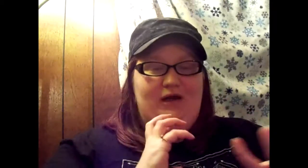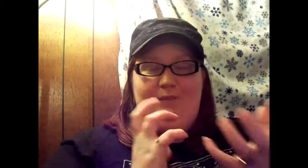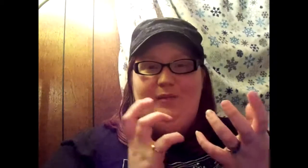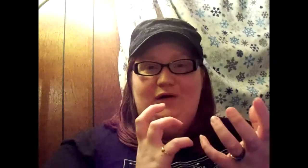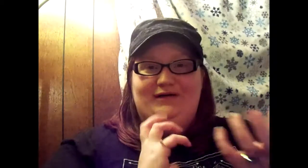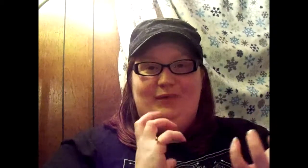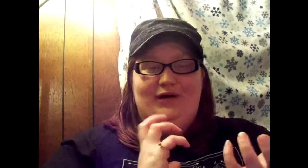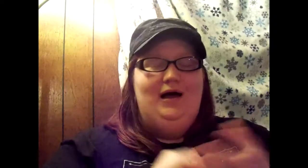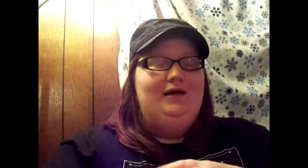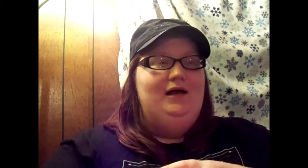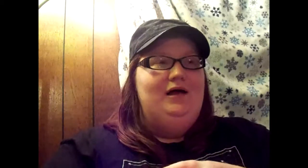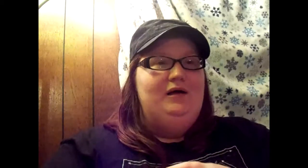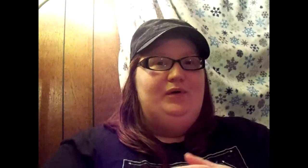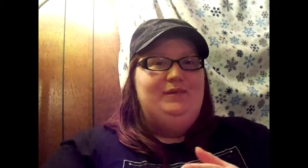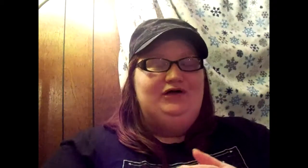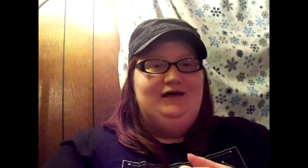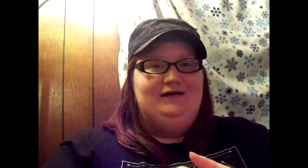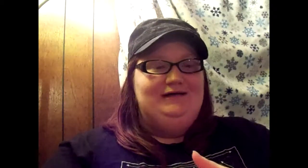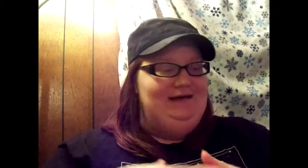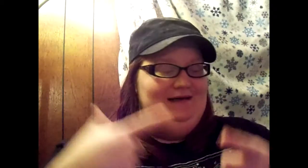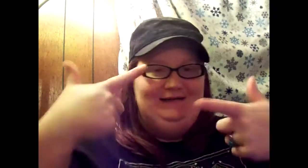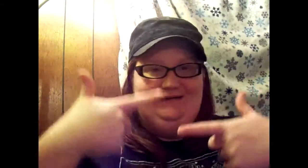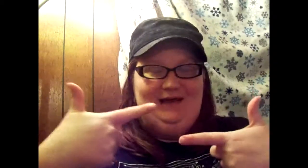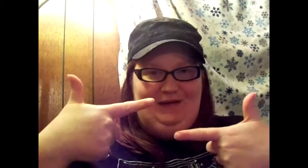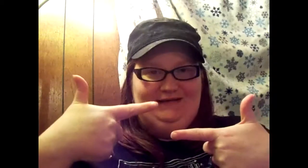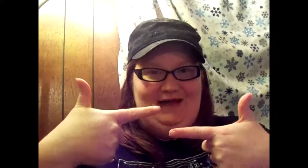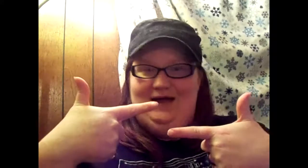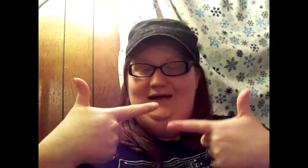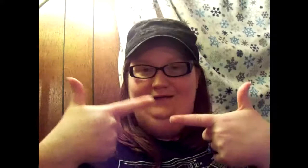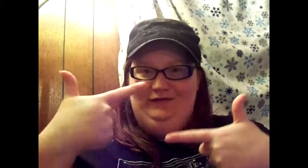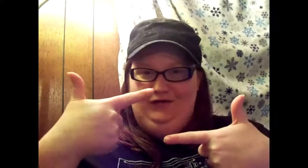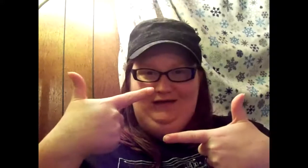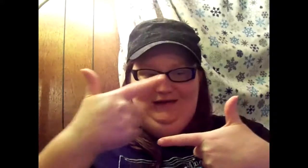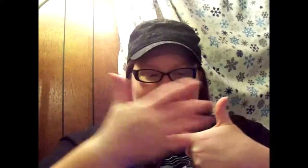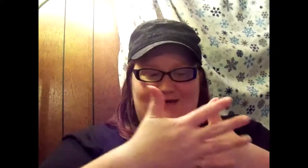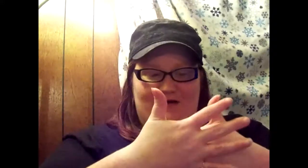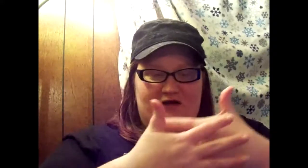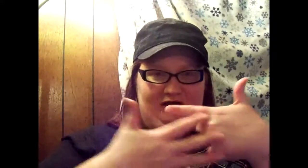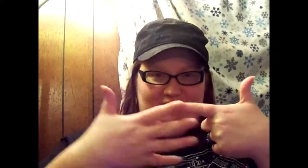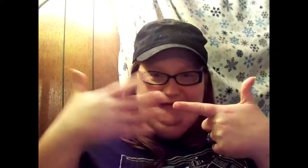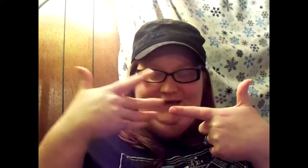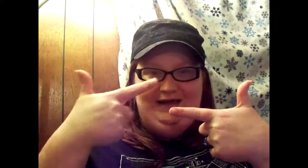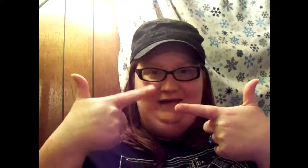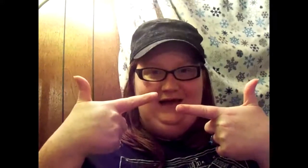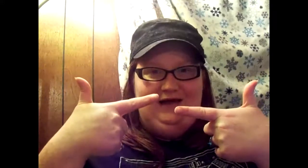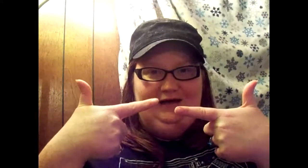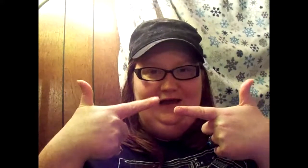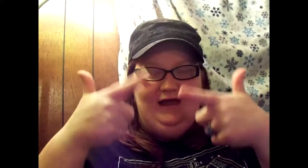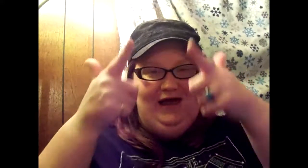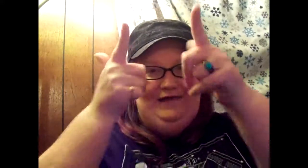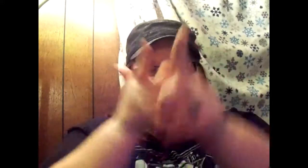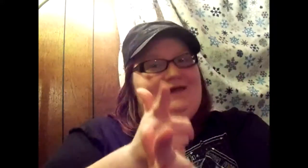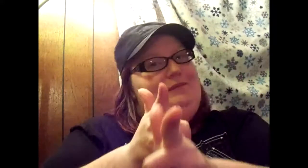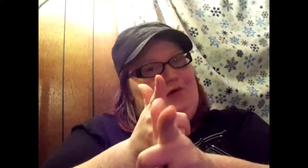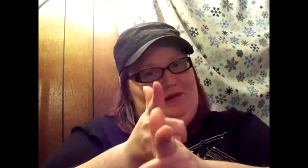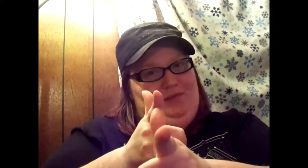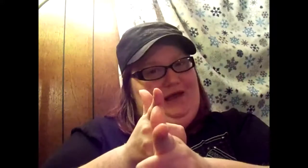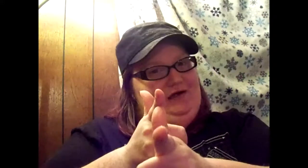per person per gun. Pretty much there's the side by side look at the lovely side of the gun, and then the point blank